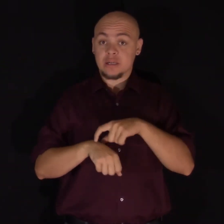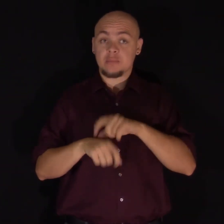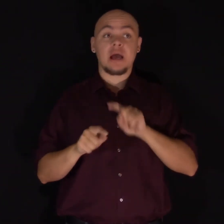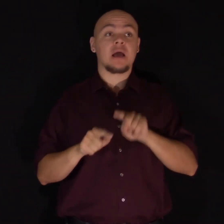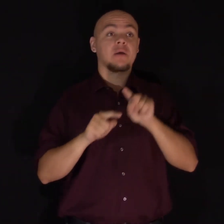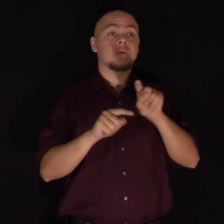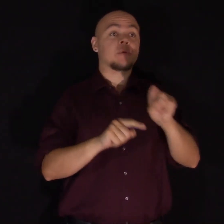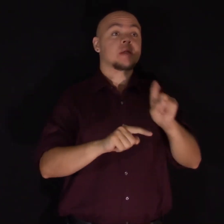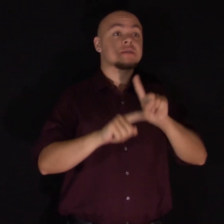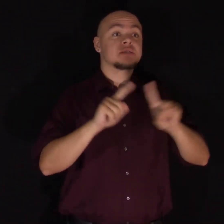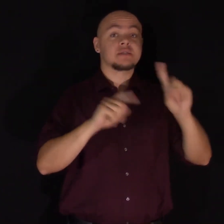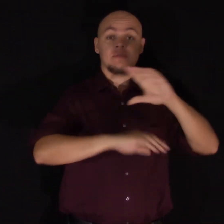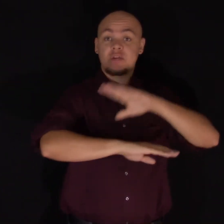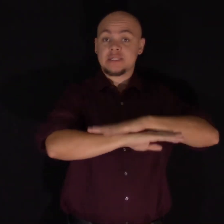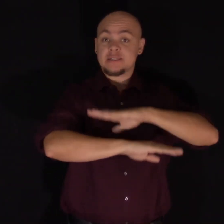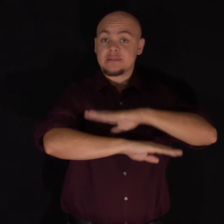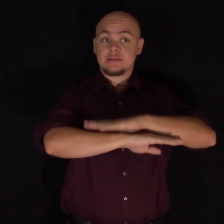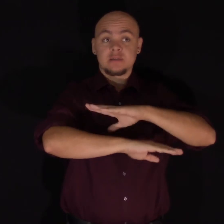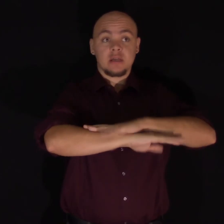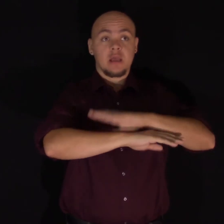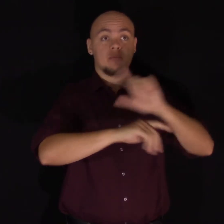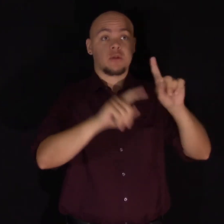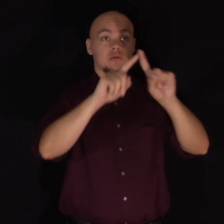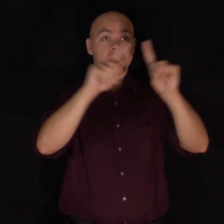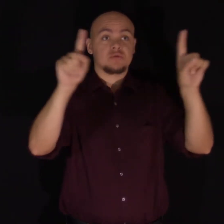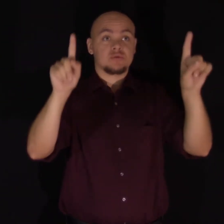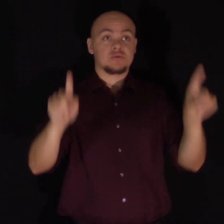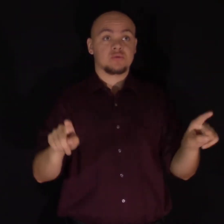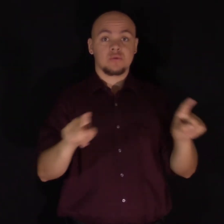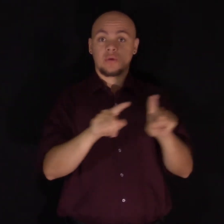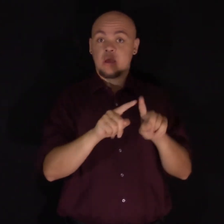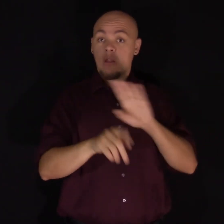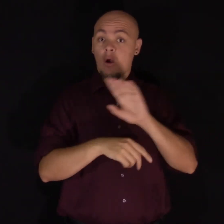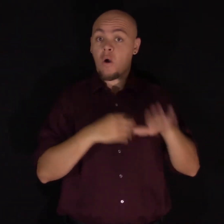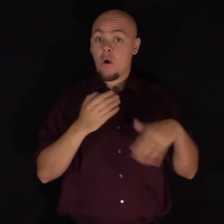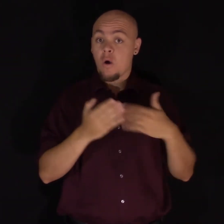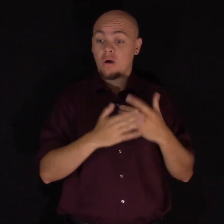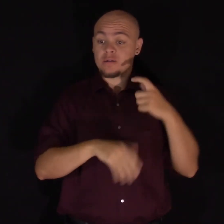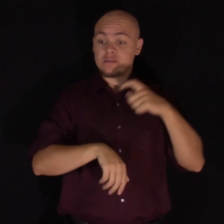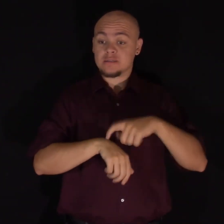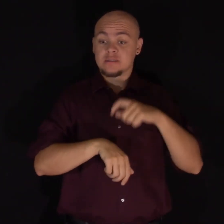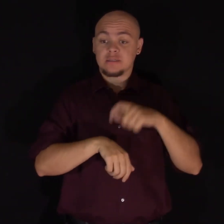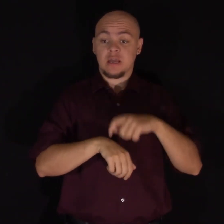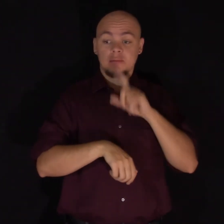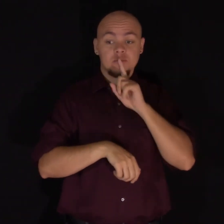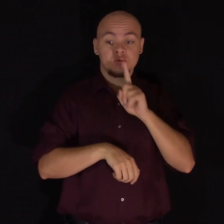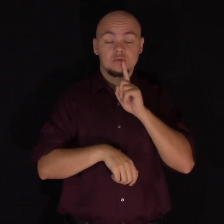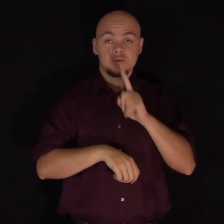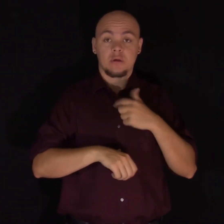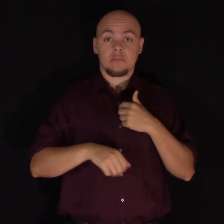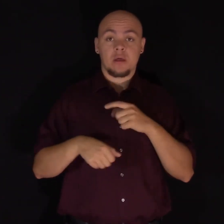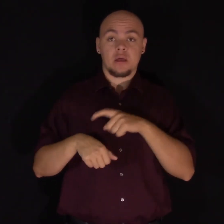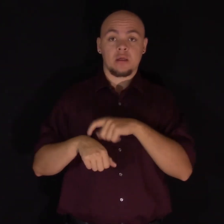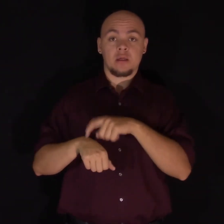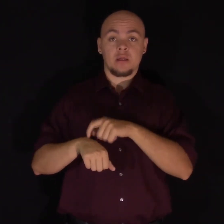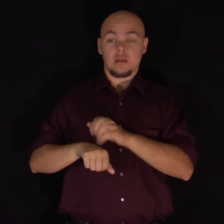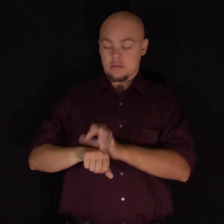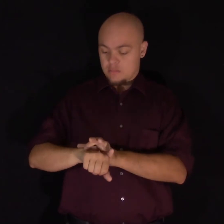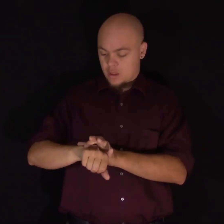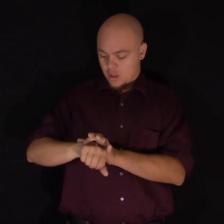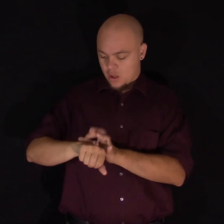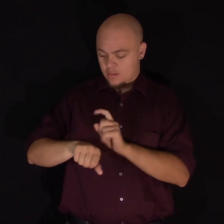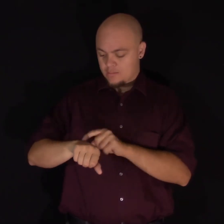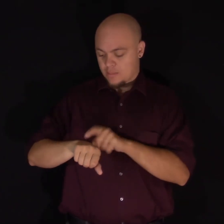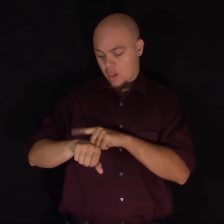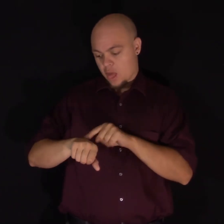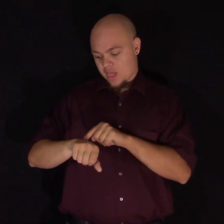to a different screen, which was attached to another screen itself. All the while, this little devil on my wrist was tapping and